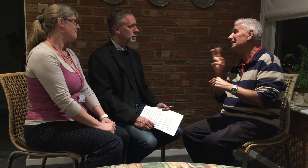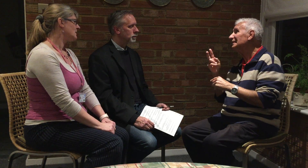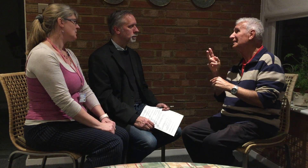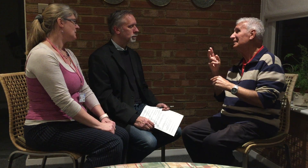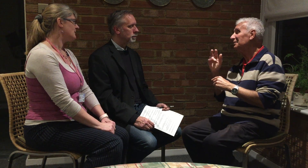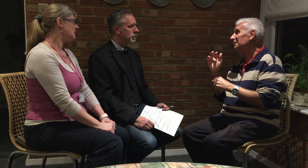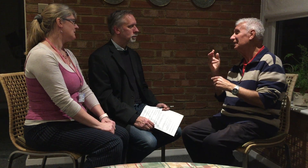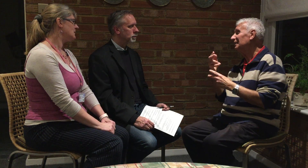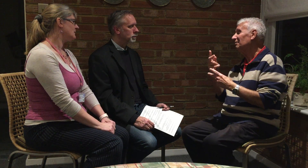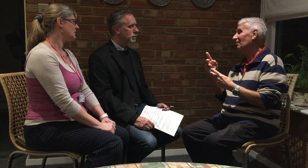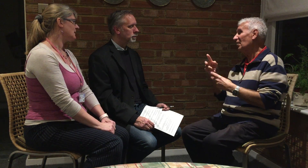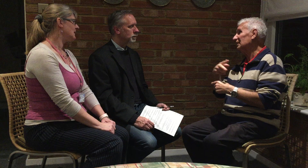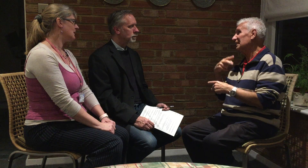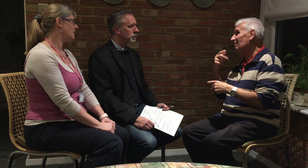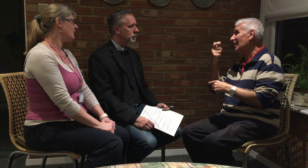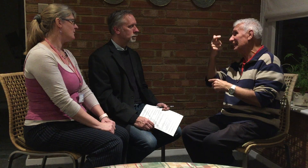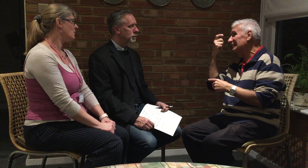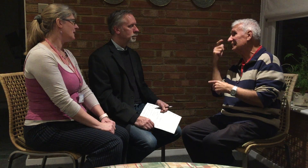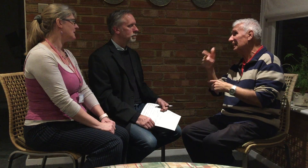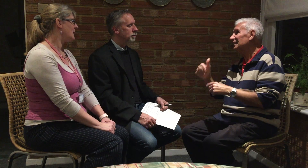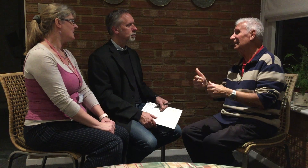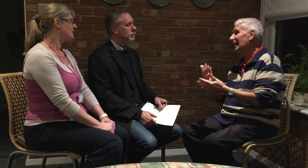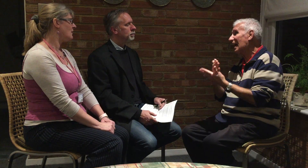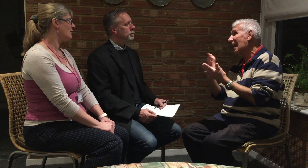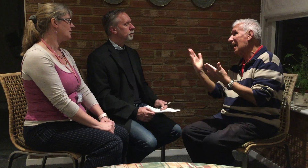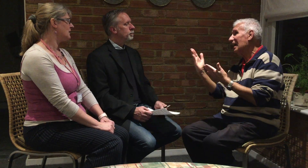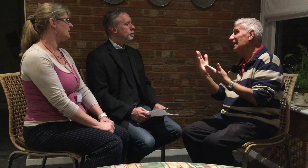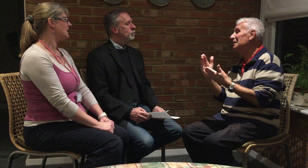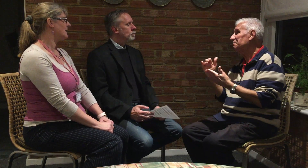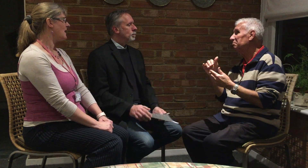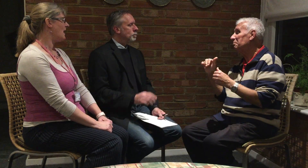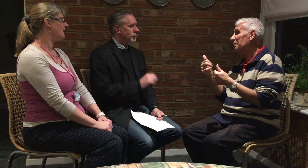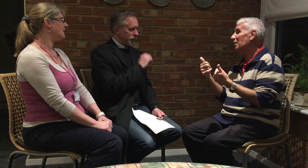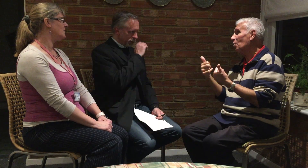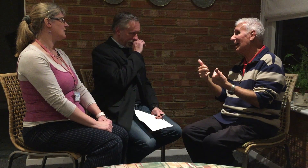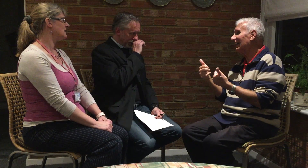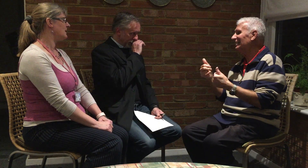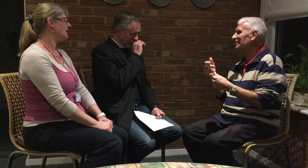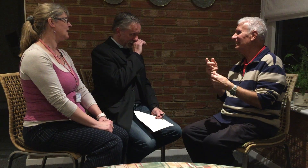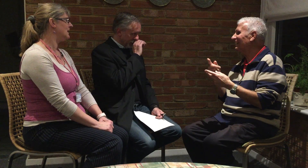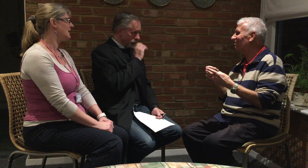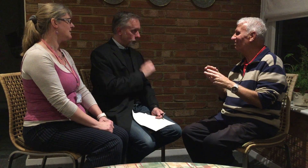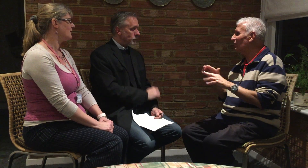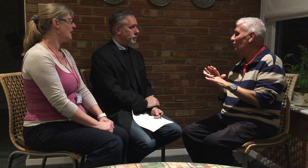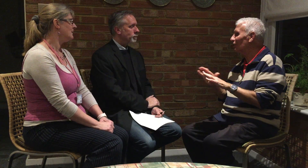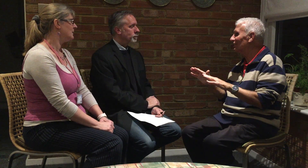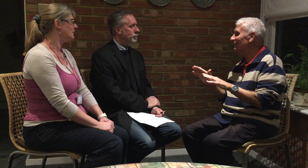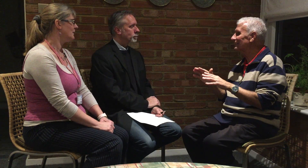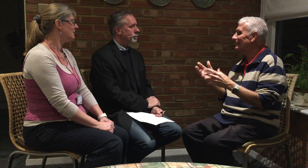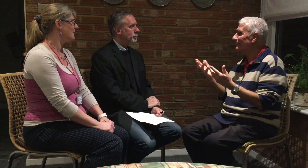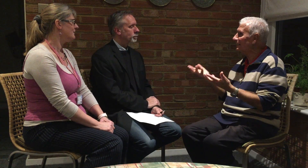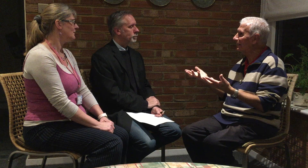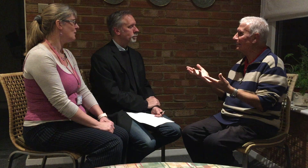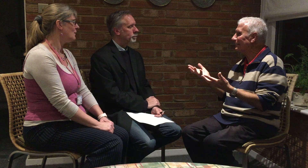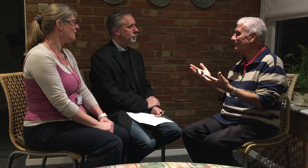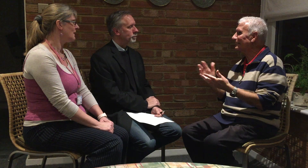Does she have a, if she has a little bit of a voice, maybe the staff could understand that. If she can speak clearly, that's okay. But, if not,